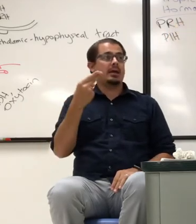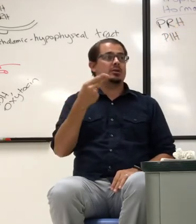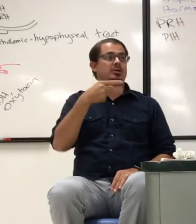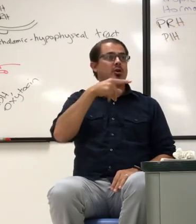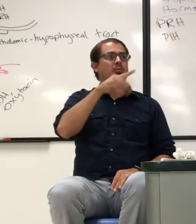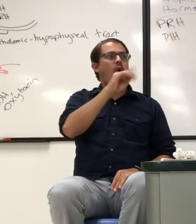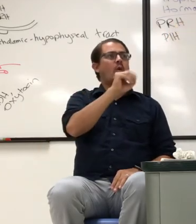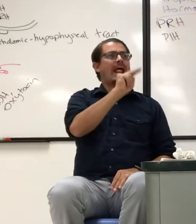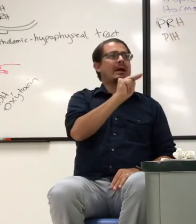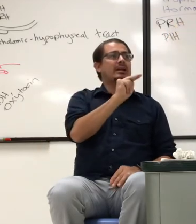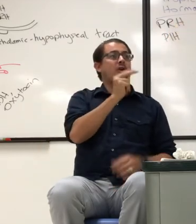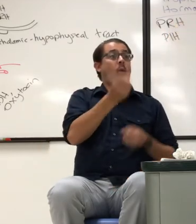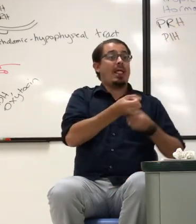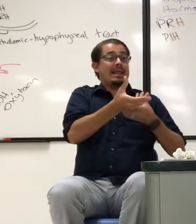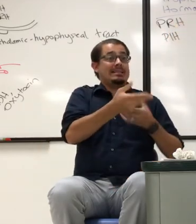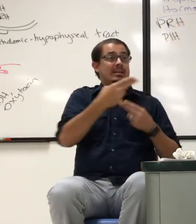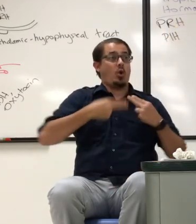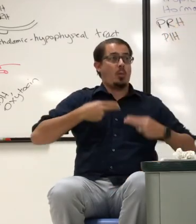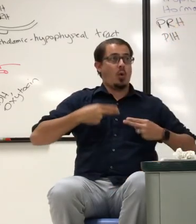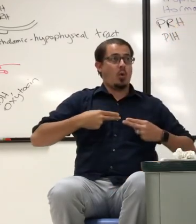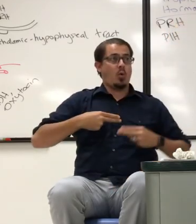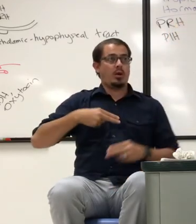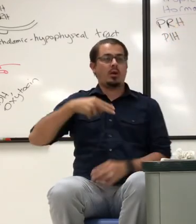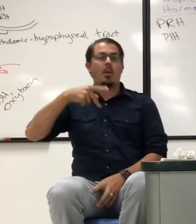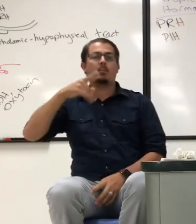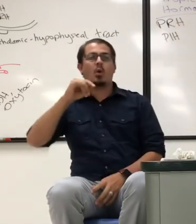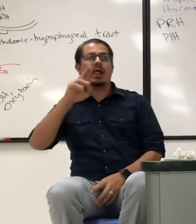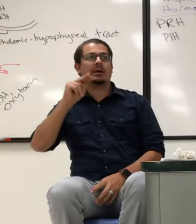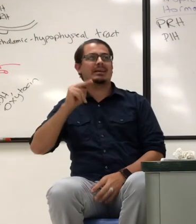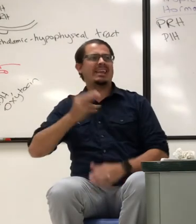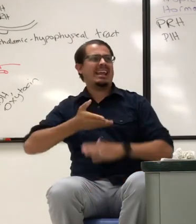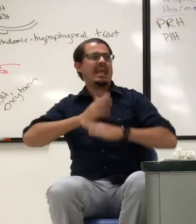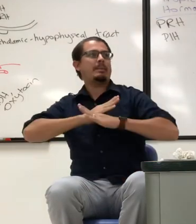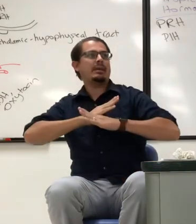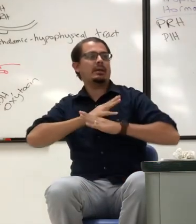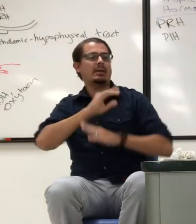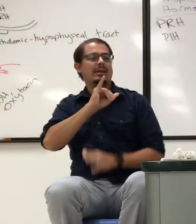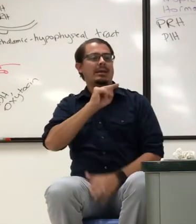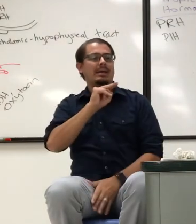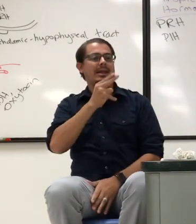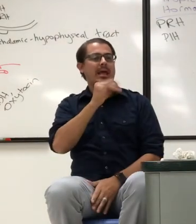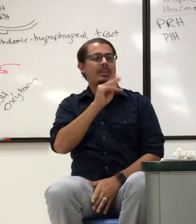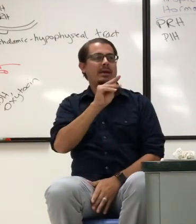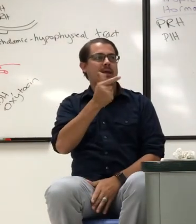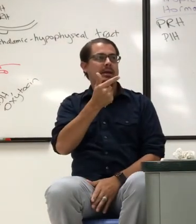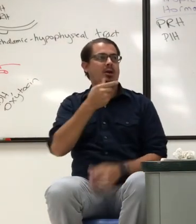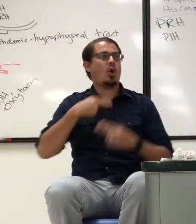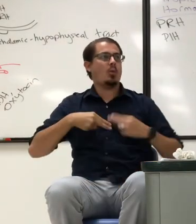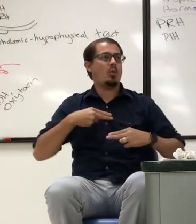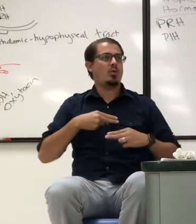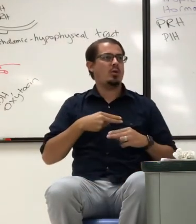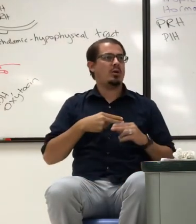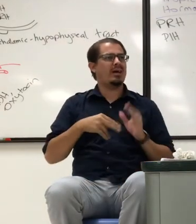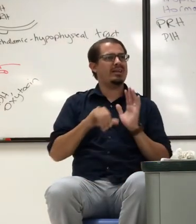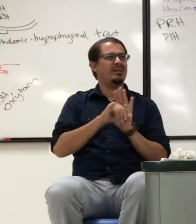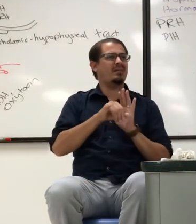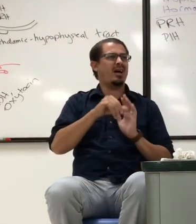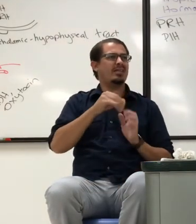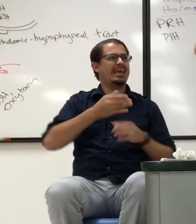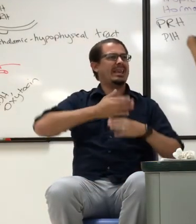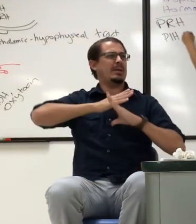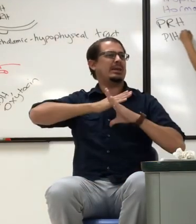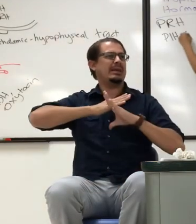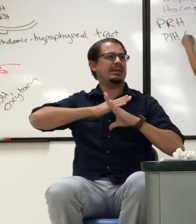Prolactin releasing hormone, prolactin inhibiting hormone. Now, they've identified prolactin inhibiting hormone as being